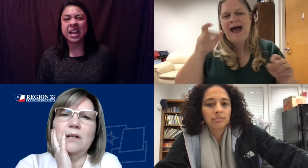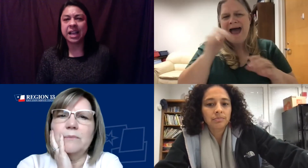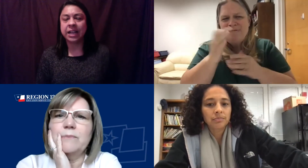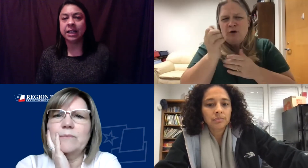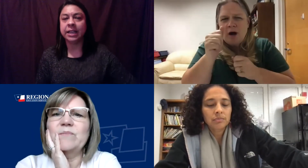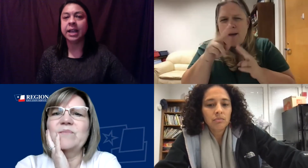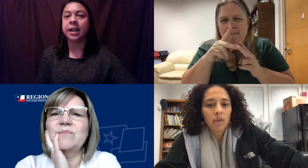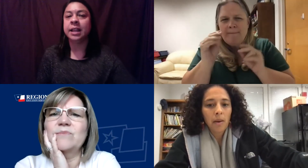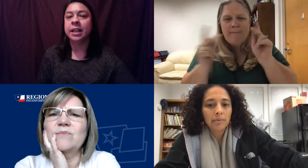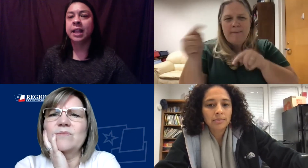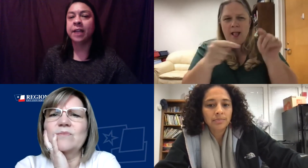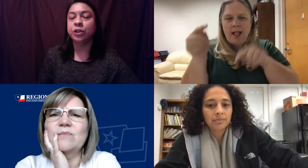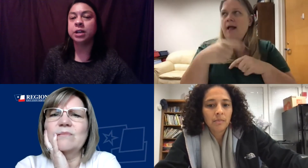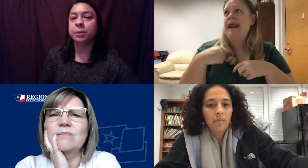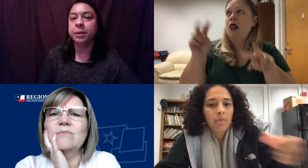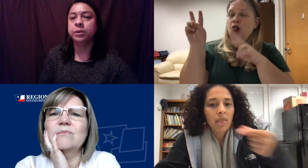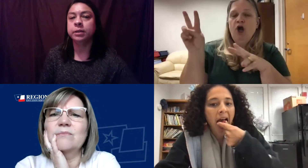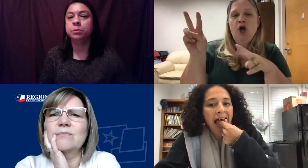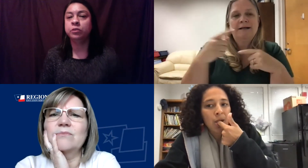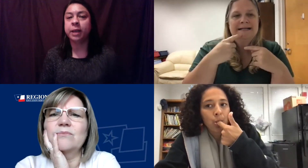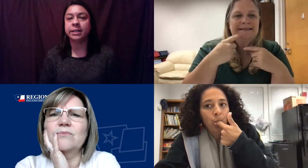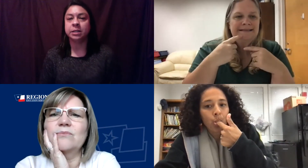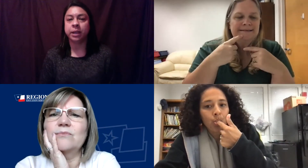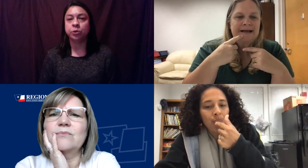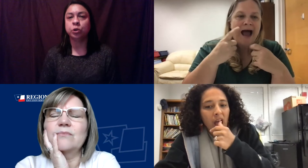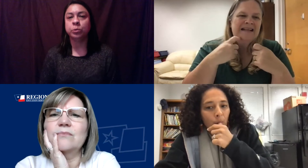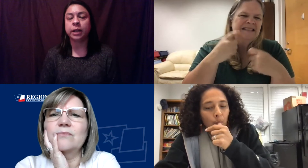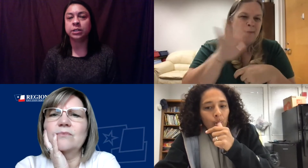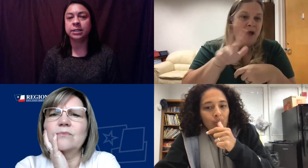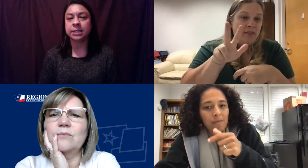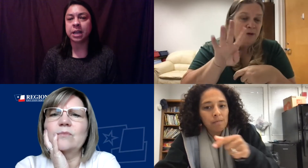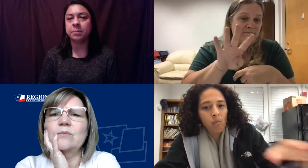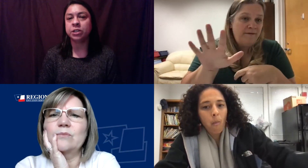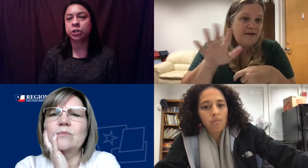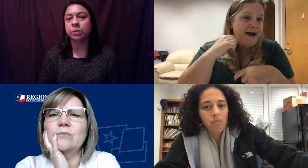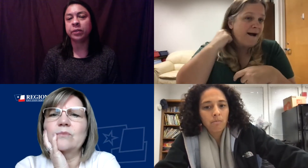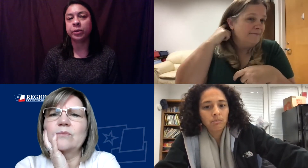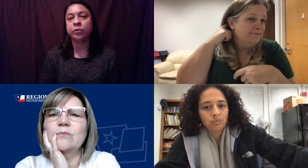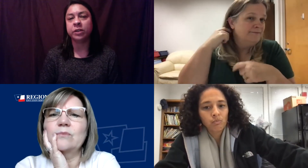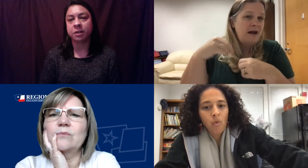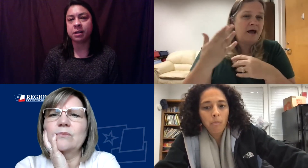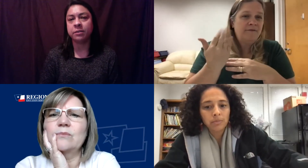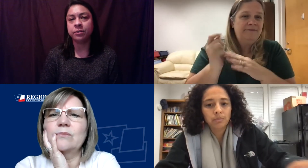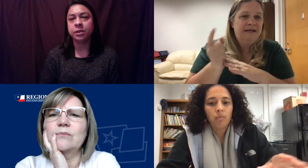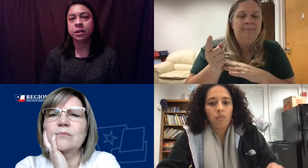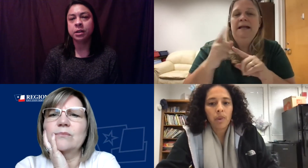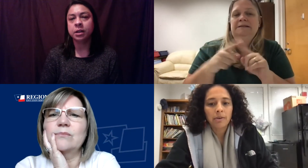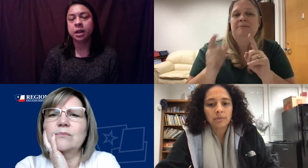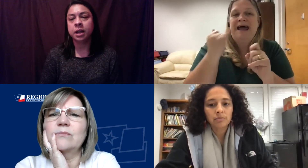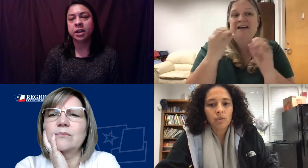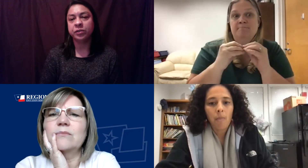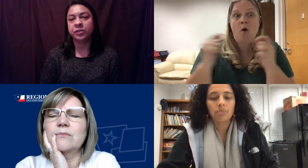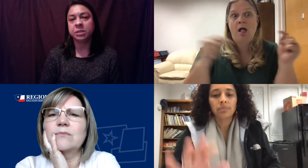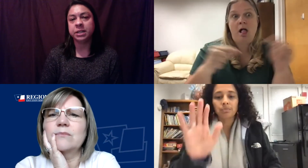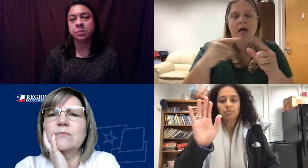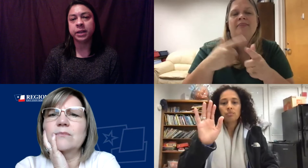Yeah, yeah. After a couple of people moved back into the main room, and I looked at the time, I told her about 3:45,